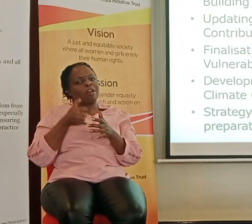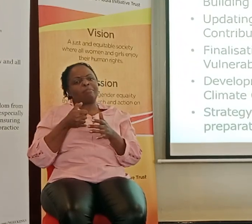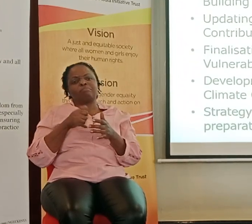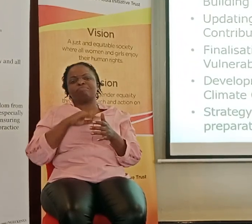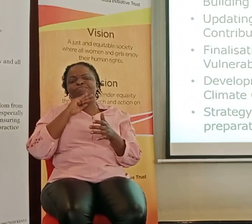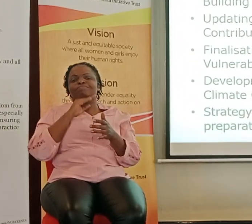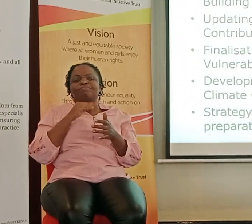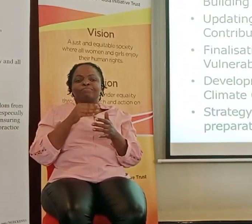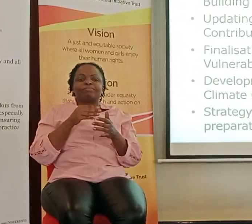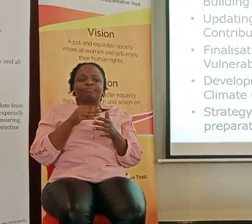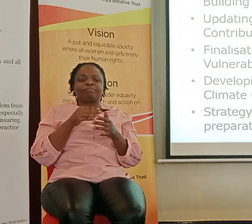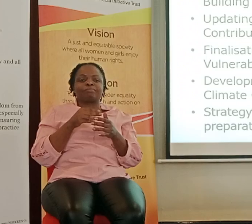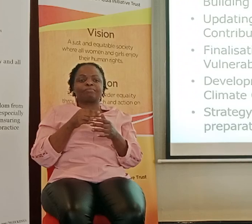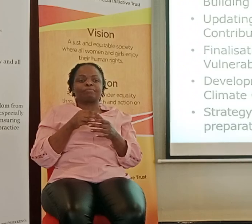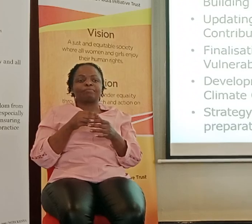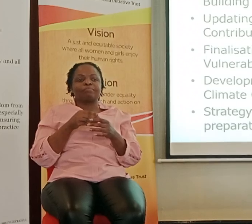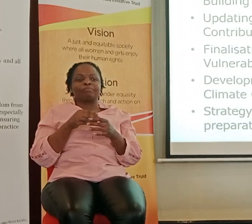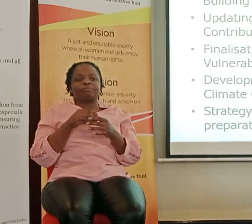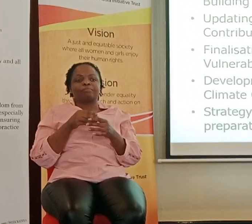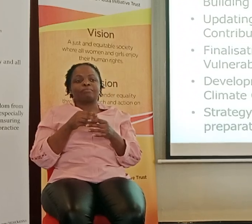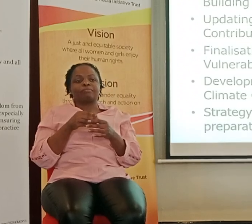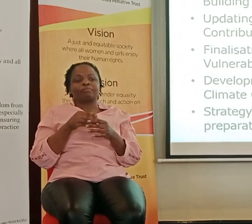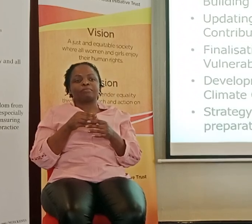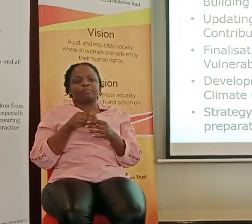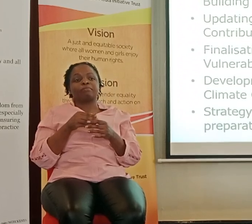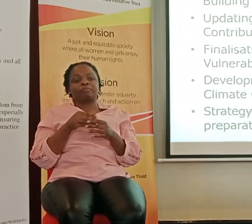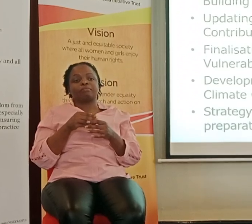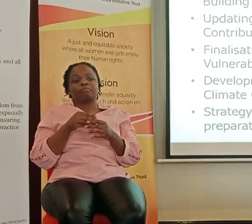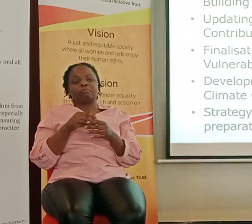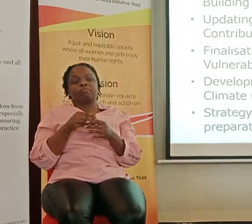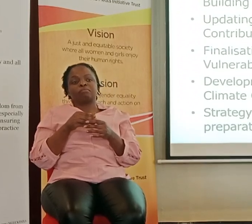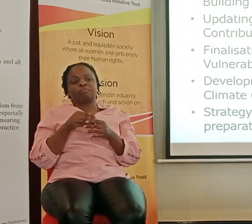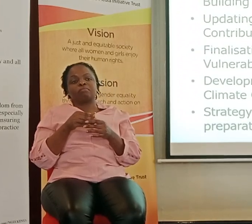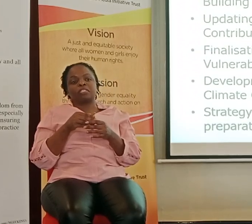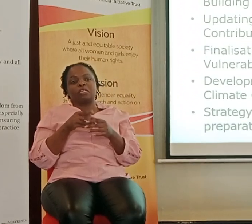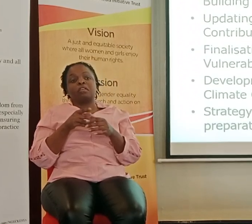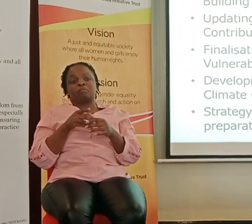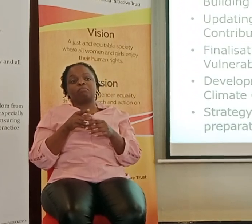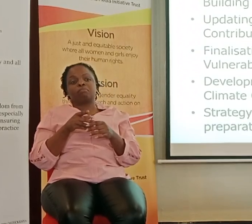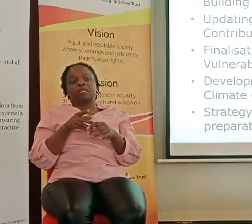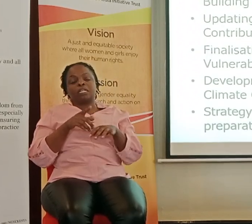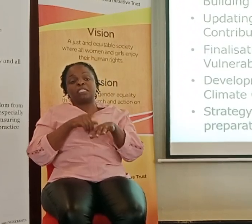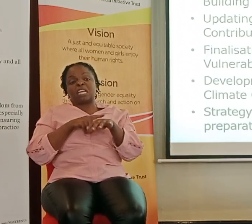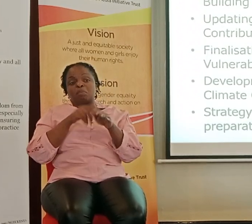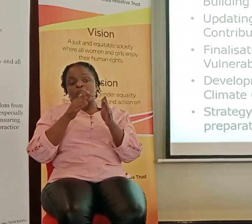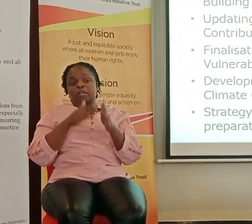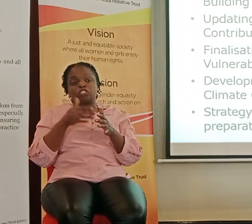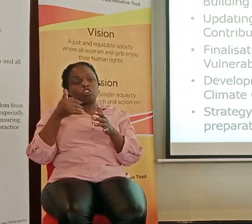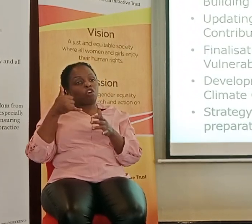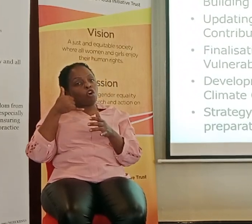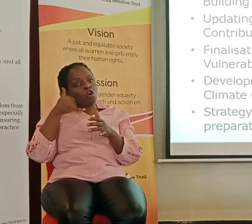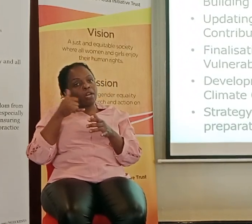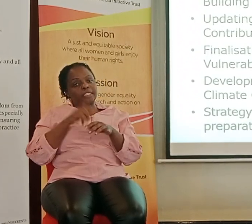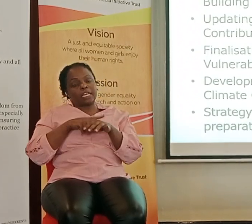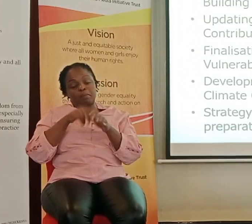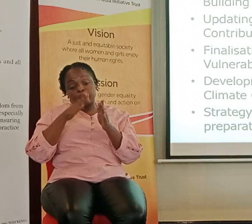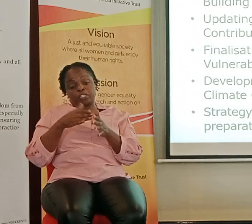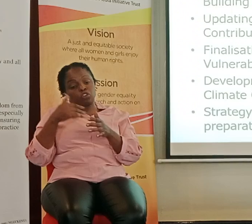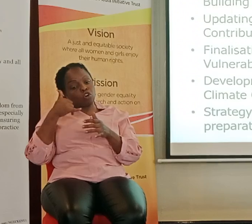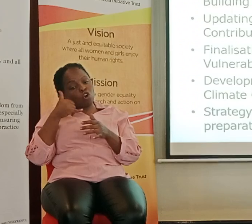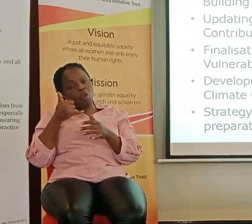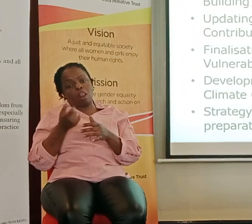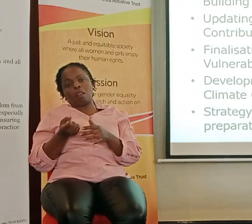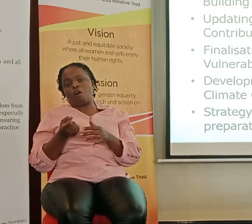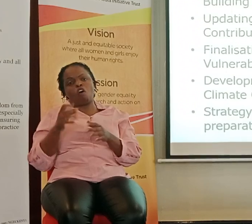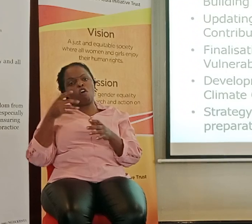have a strategy, including of even mobilizing those resources. So they've been at the forefront